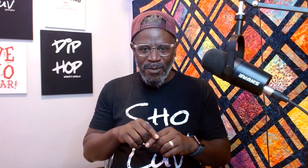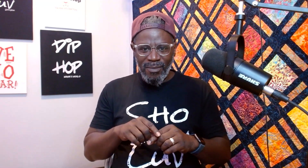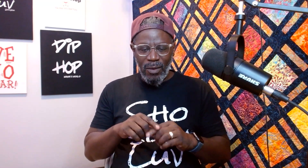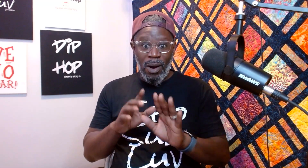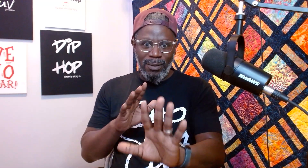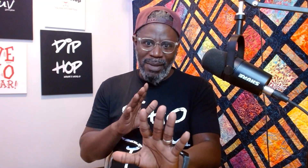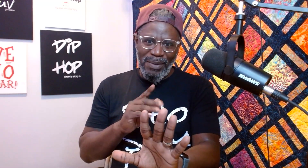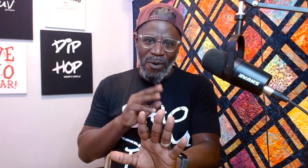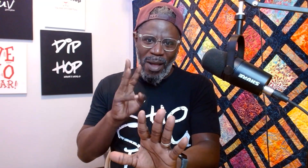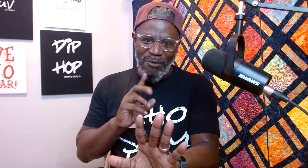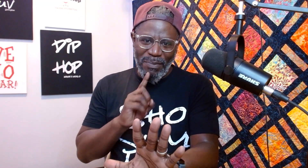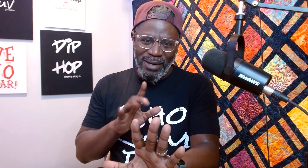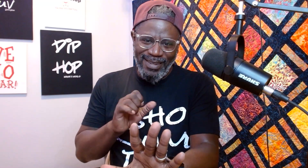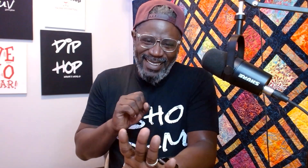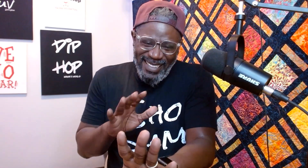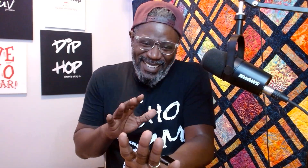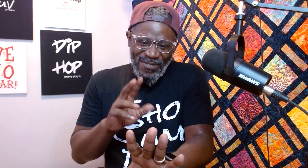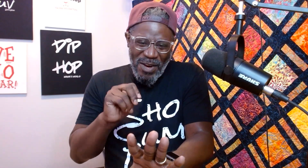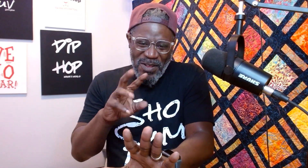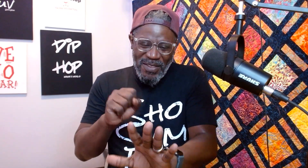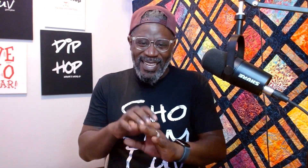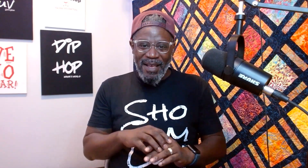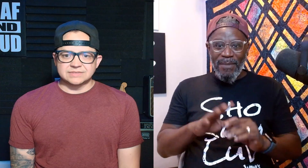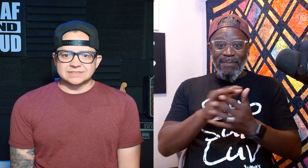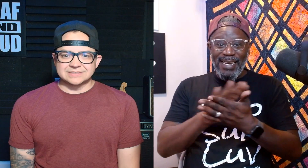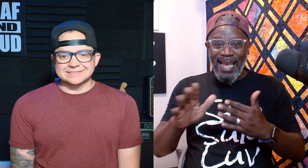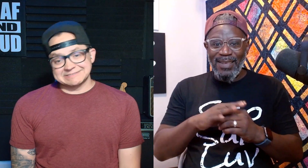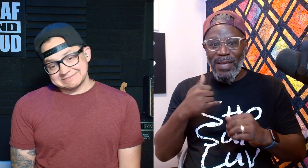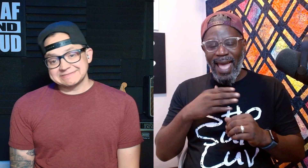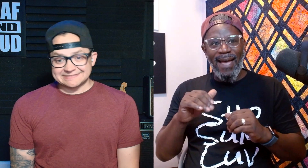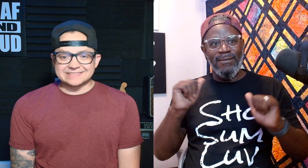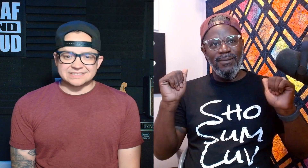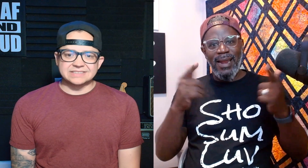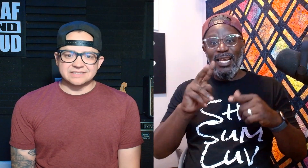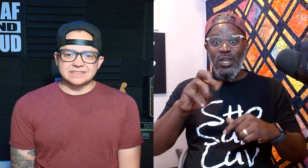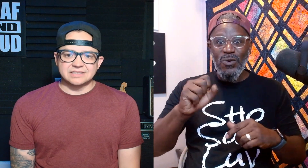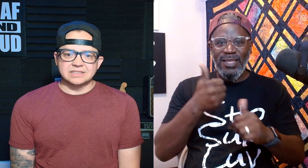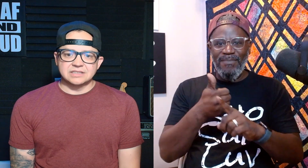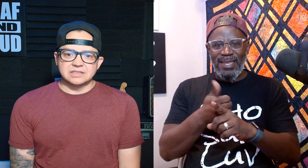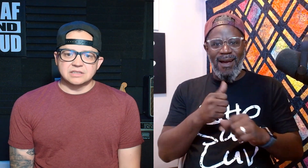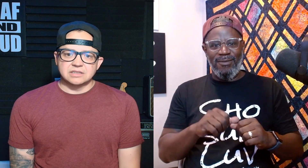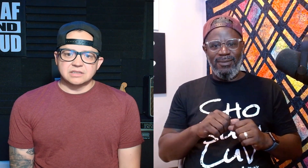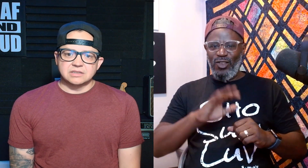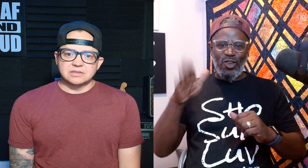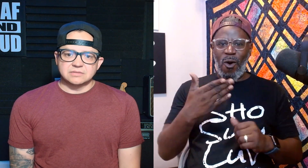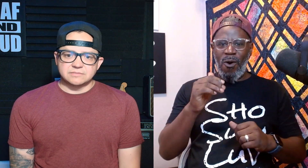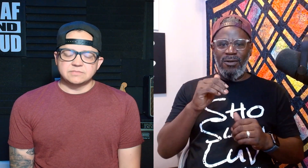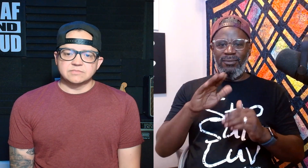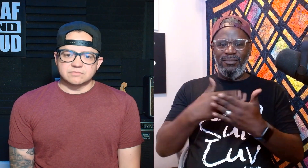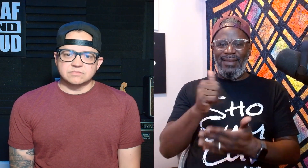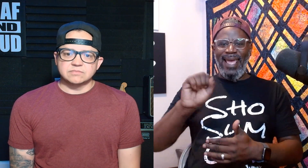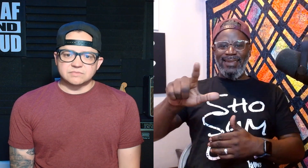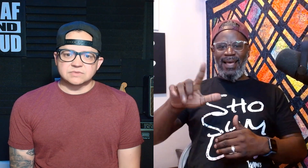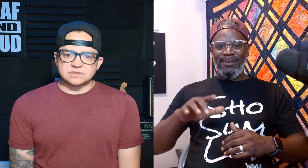report, or well, maybe for weather reports, for news. But it'd be nice if we have like news themselves, just